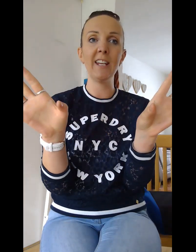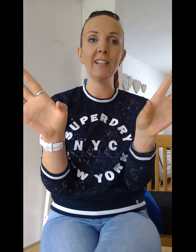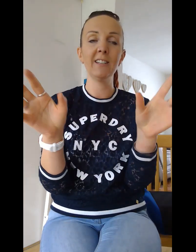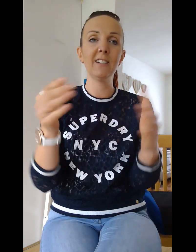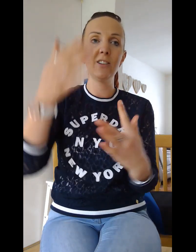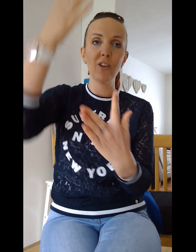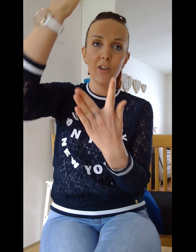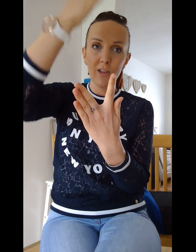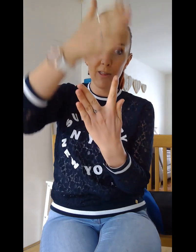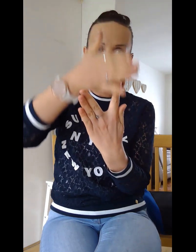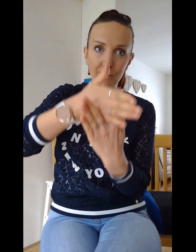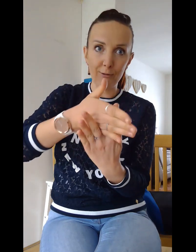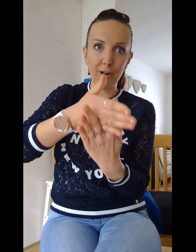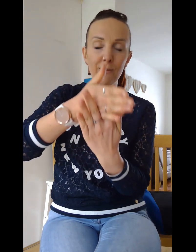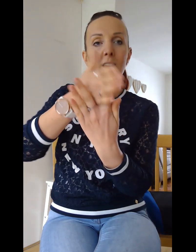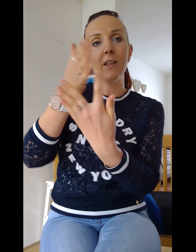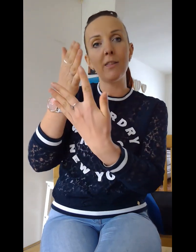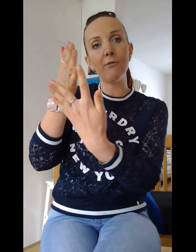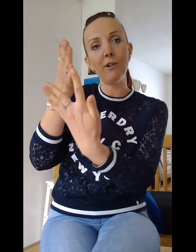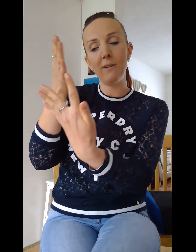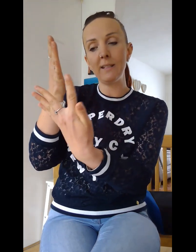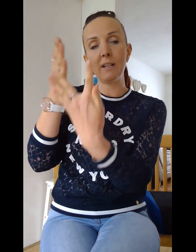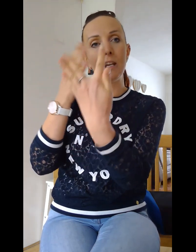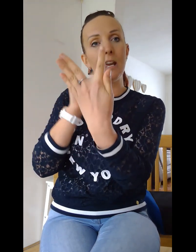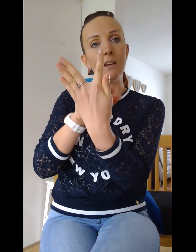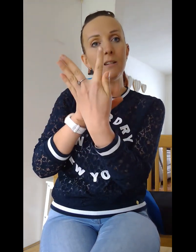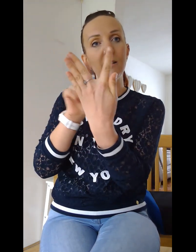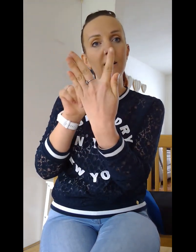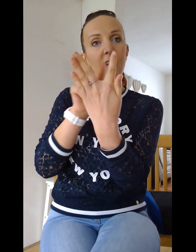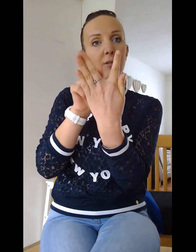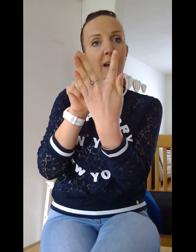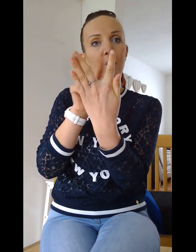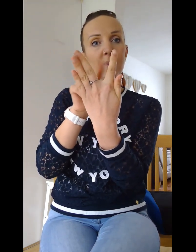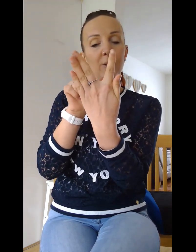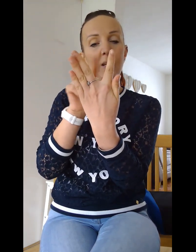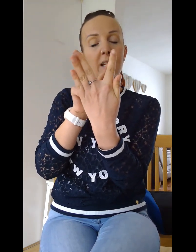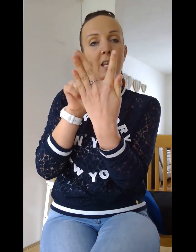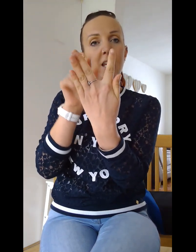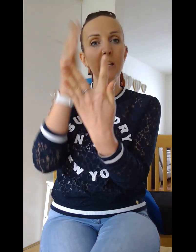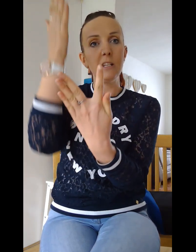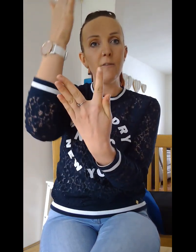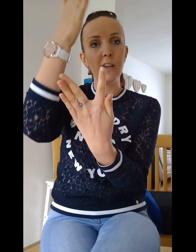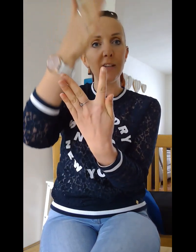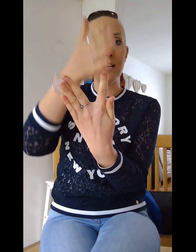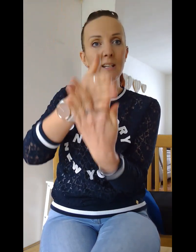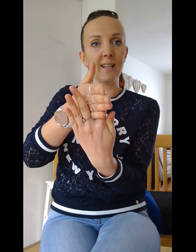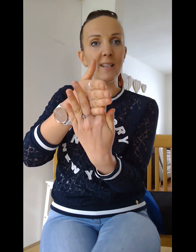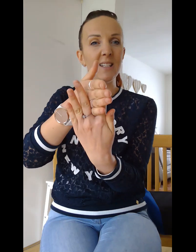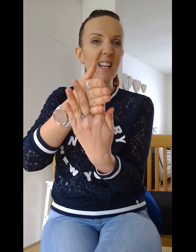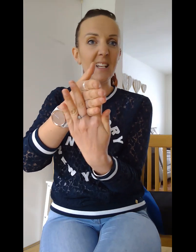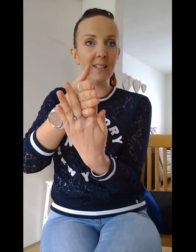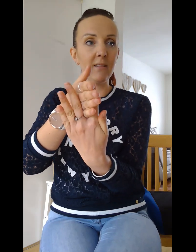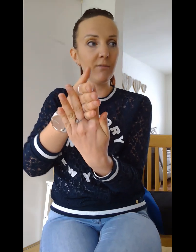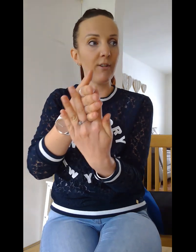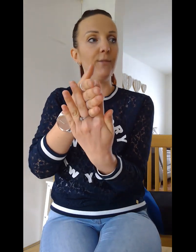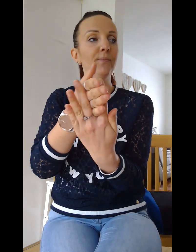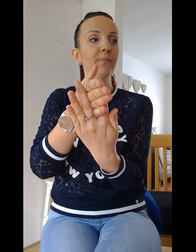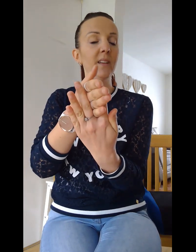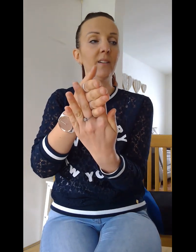shining through, and through is you get a little gap in between your fingers, and it's like you're slicing through,